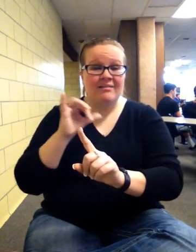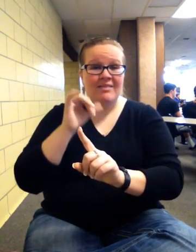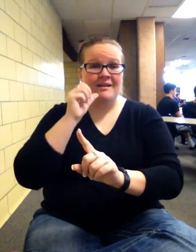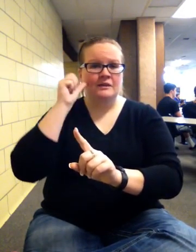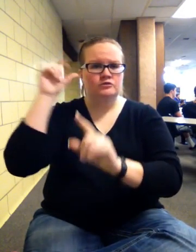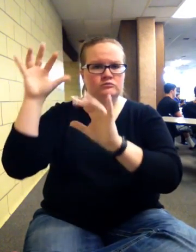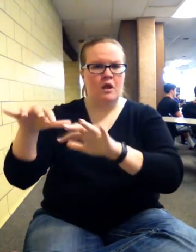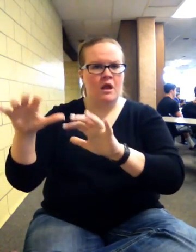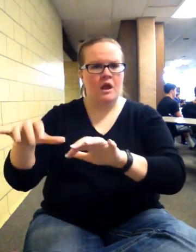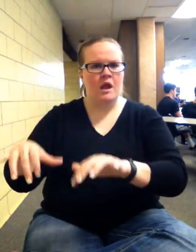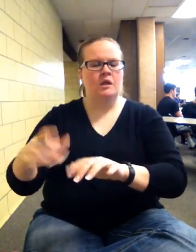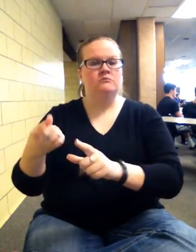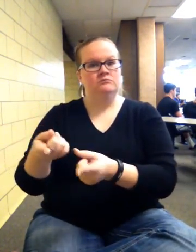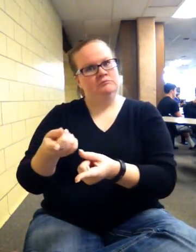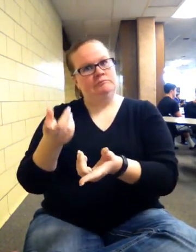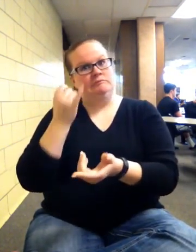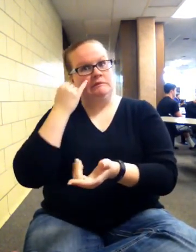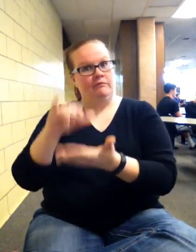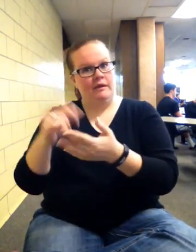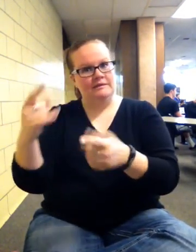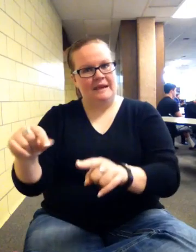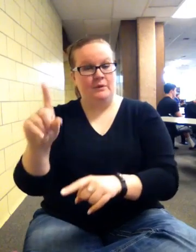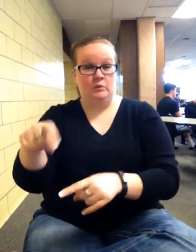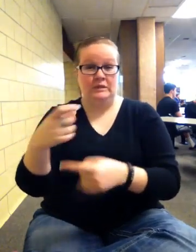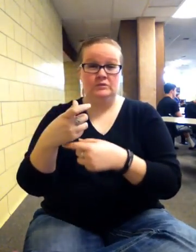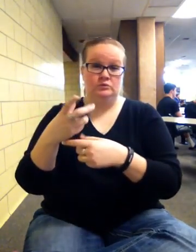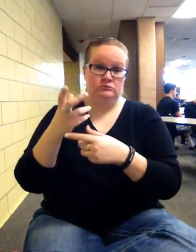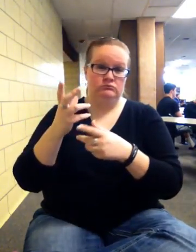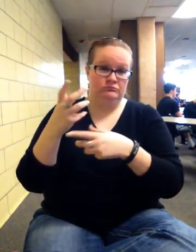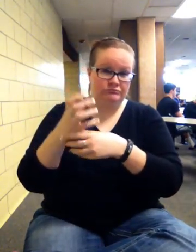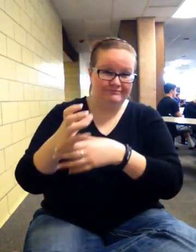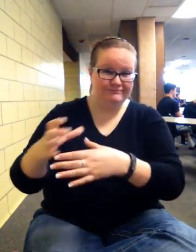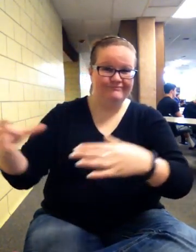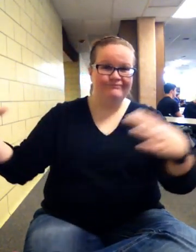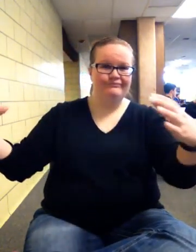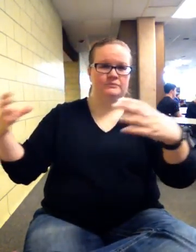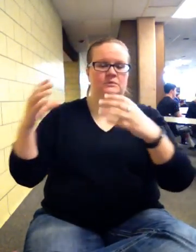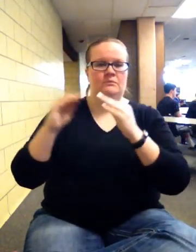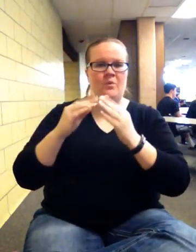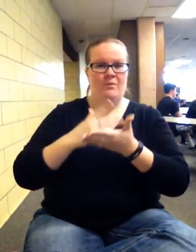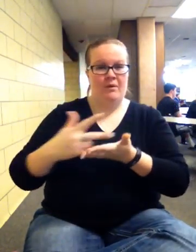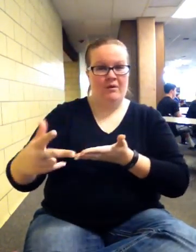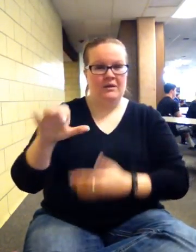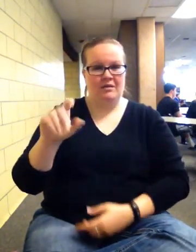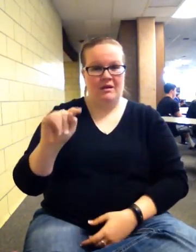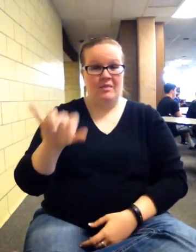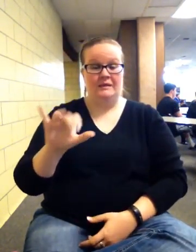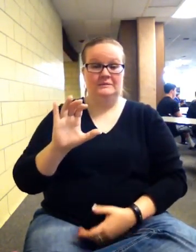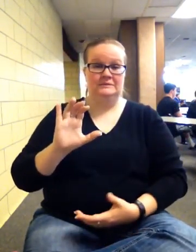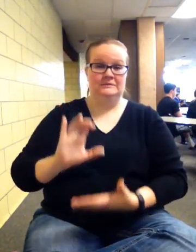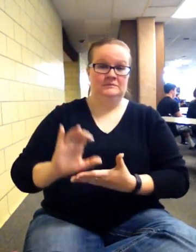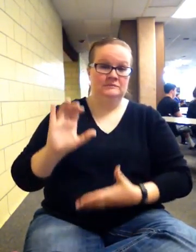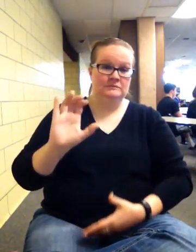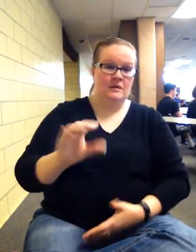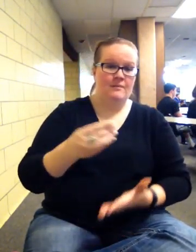that's happening, it might be that you need to go and make a bigger parking lot. So that's going to be cash outflow to you as a company. But maybe you never get positive cash